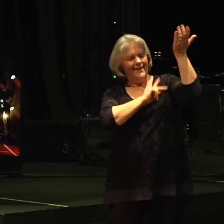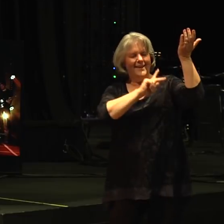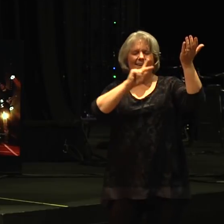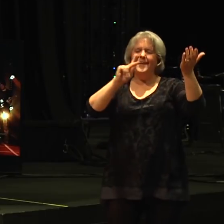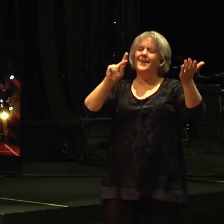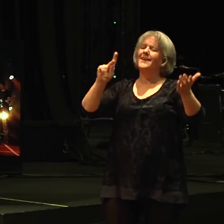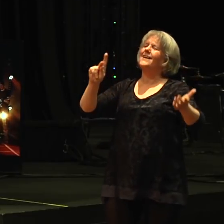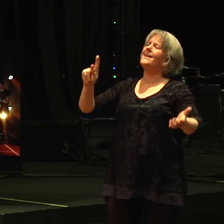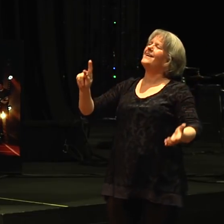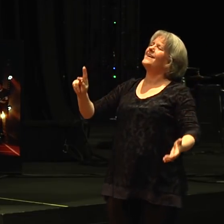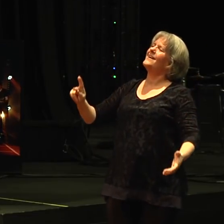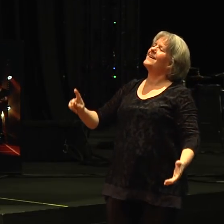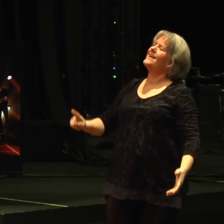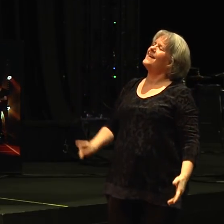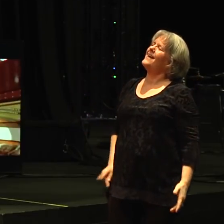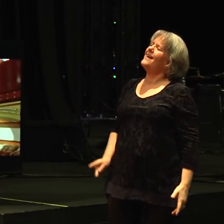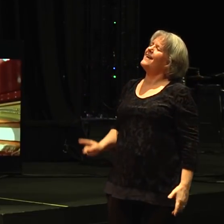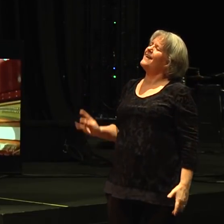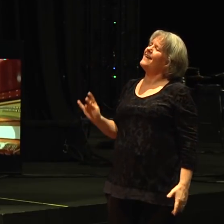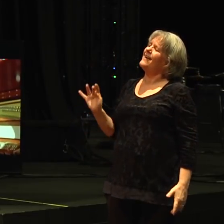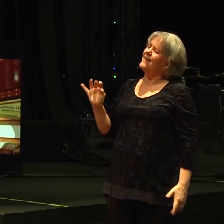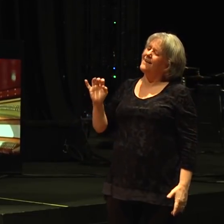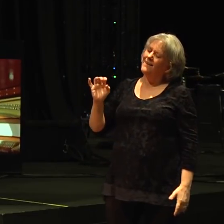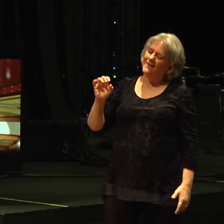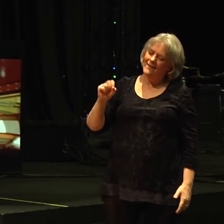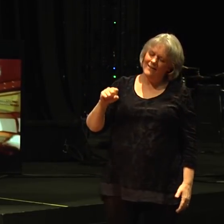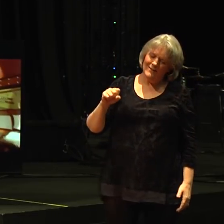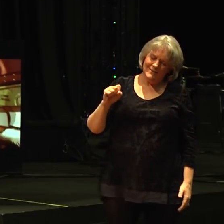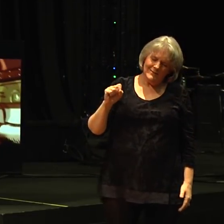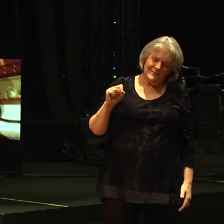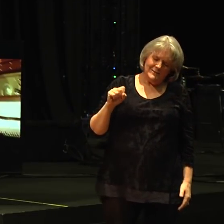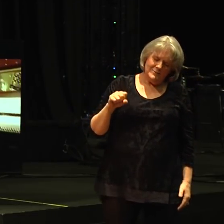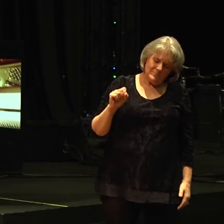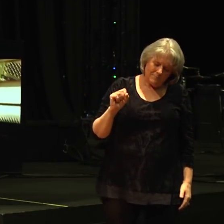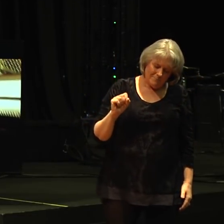our King. Yeah.